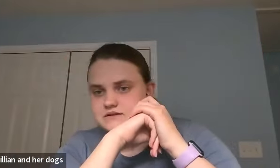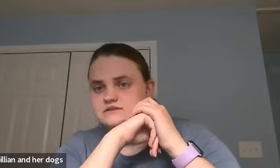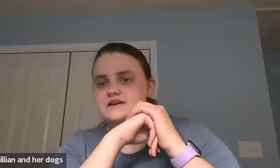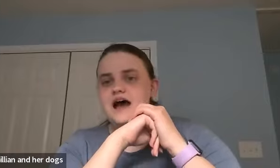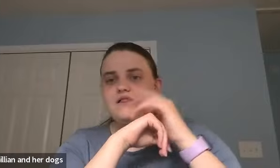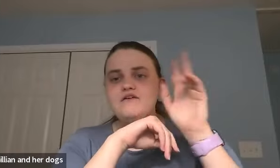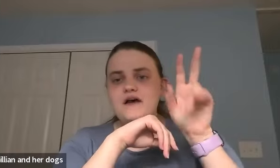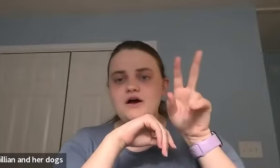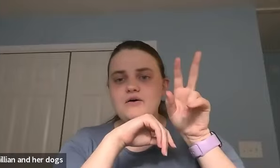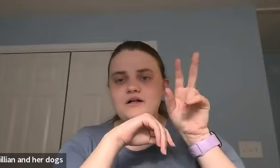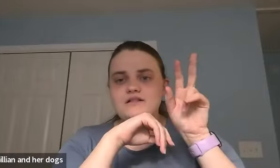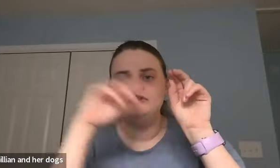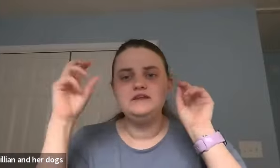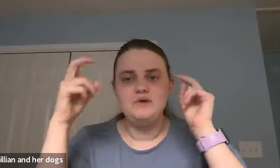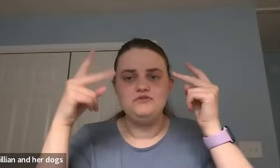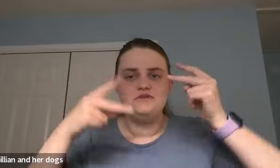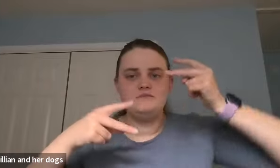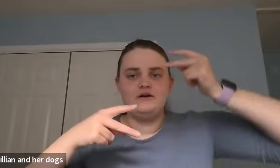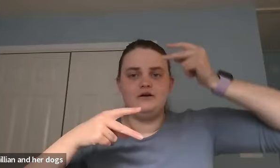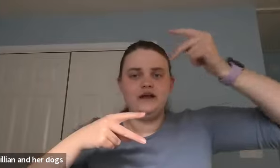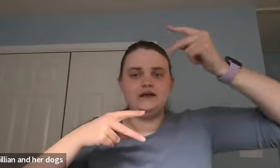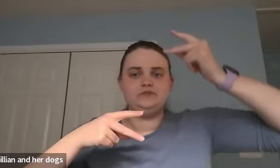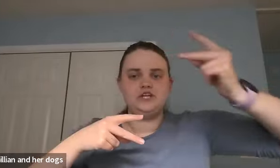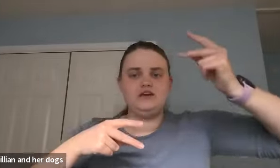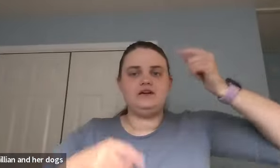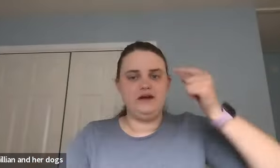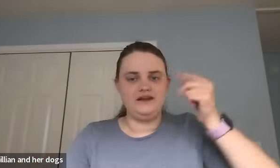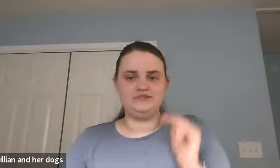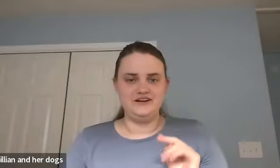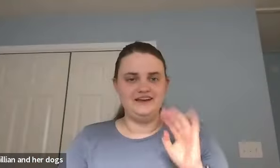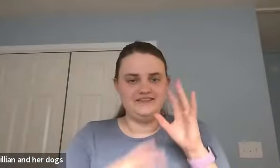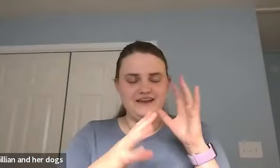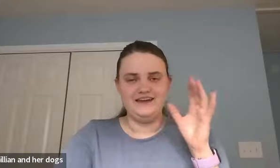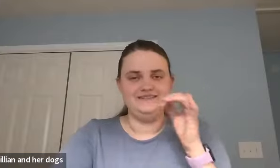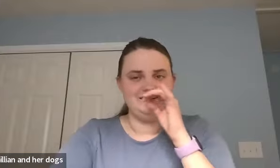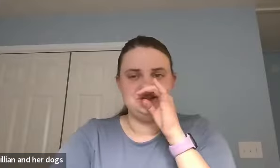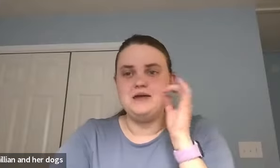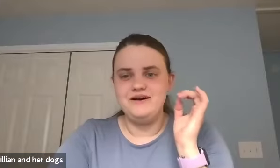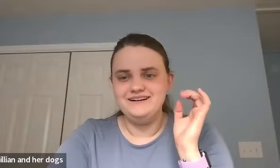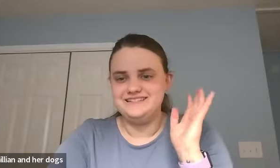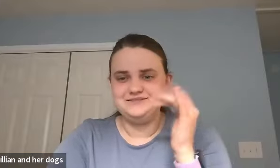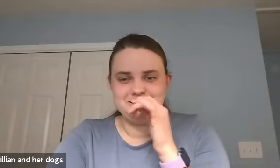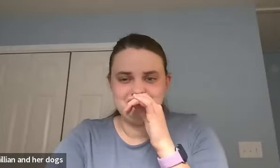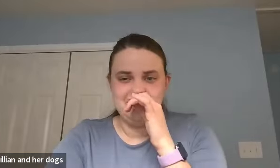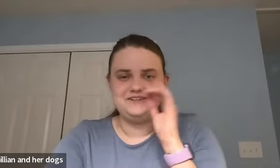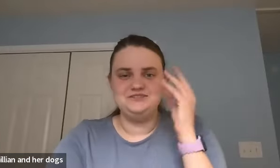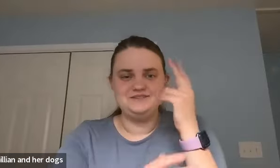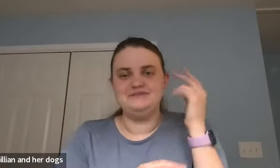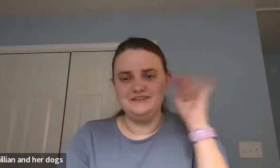others. I love how literally both of them are pineapple cherry in the chat box. It just makes me laugh because you guys were literally